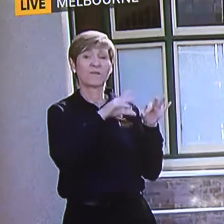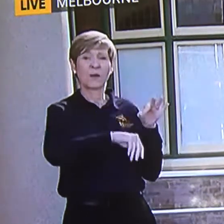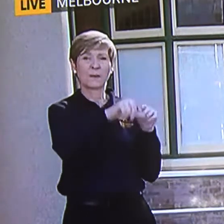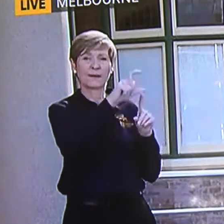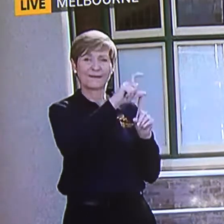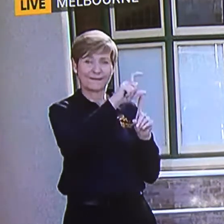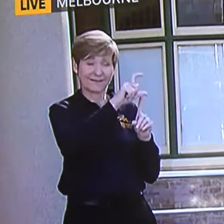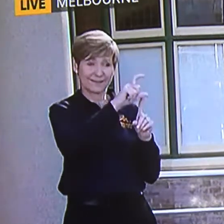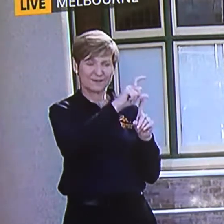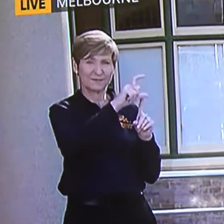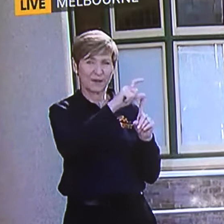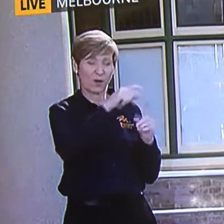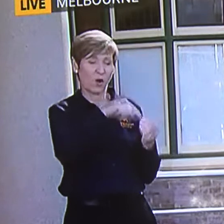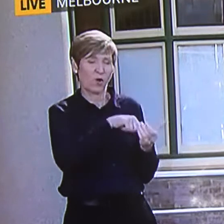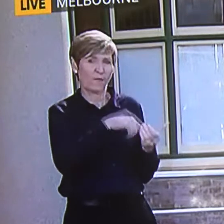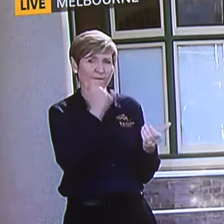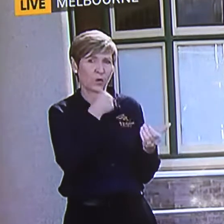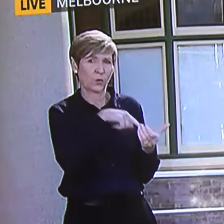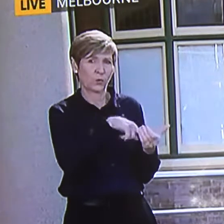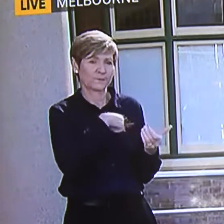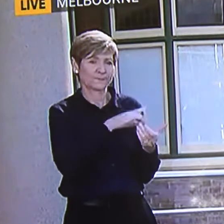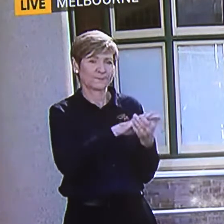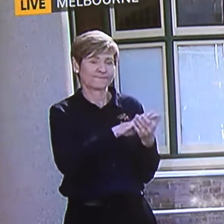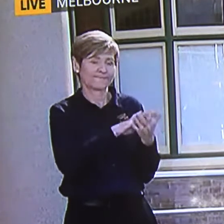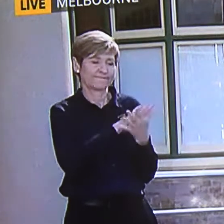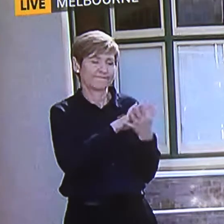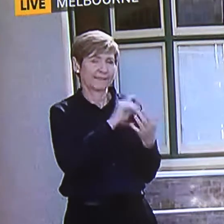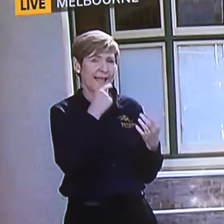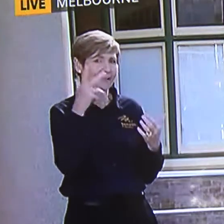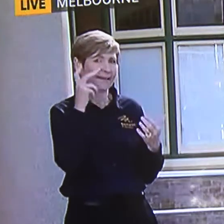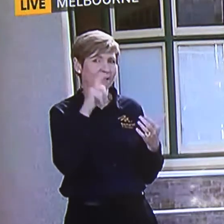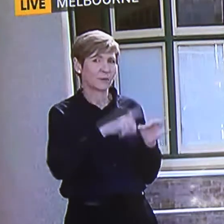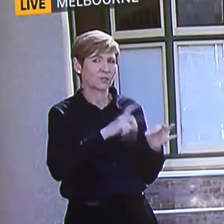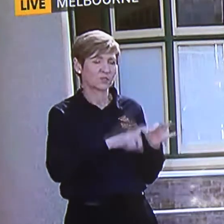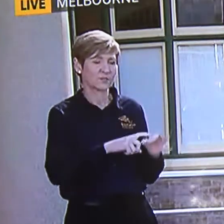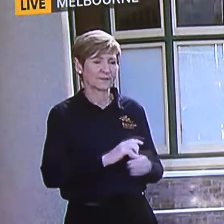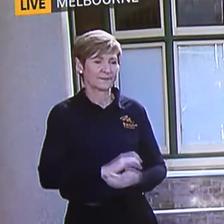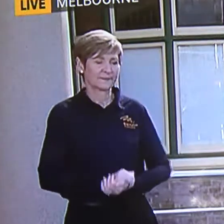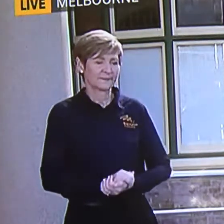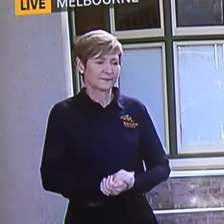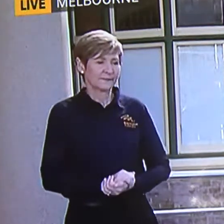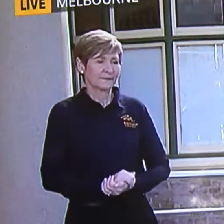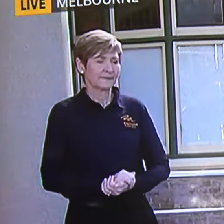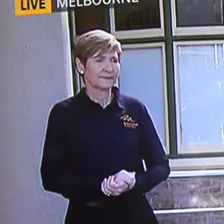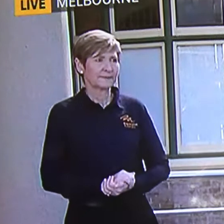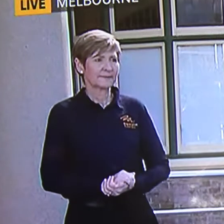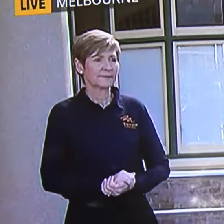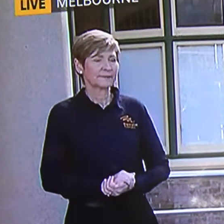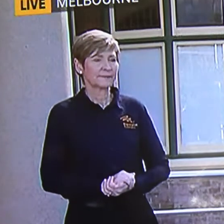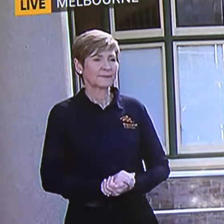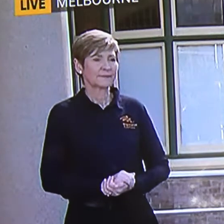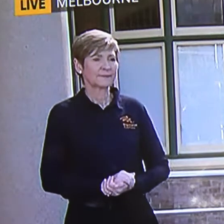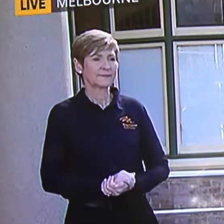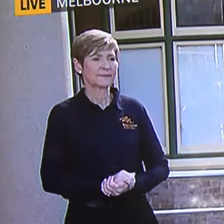have COVID, but then obviously has to be hospitalised, just have residents supervised isolation. And the AMA down